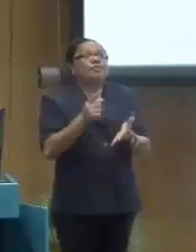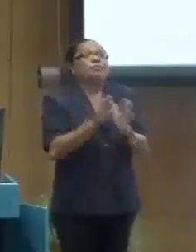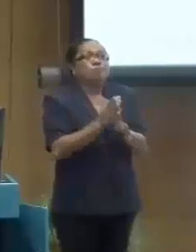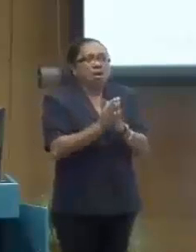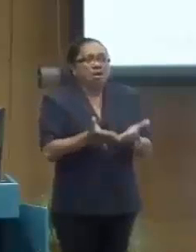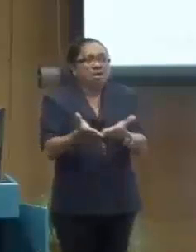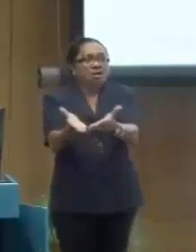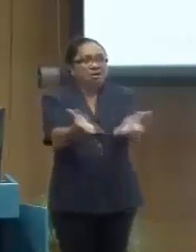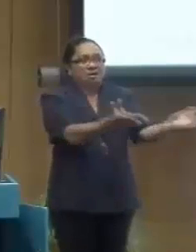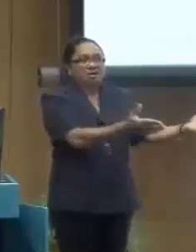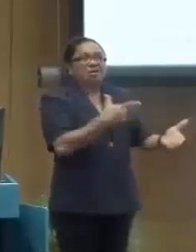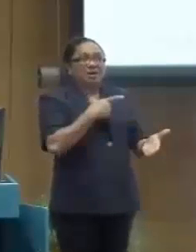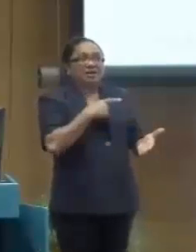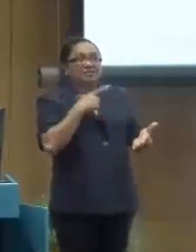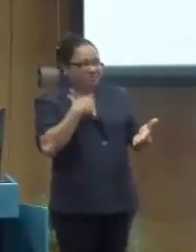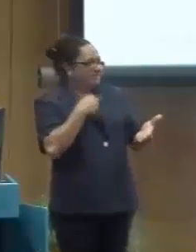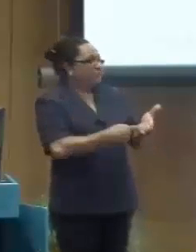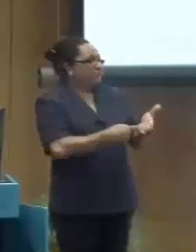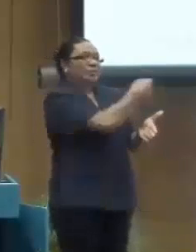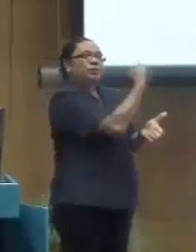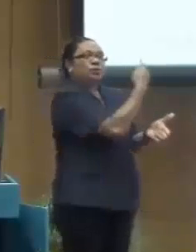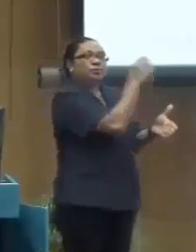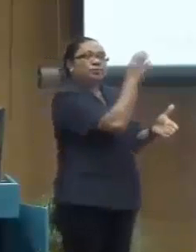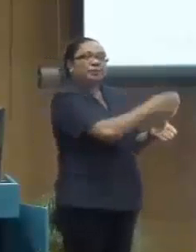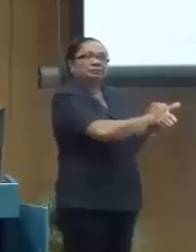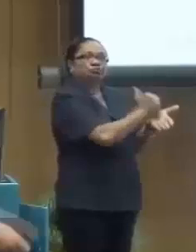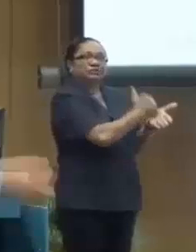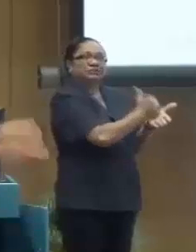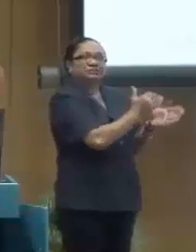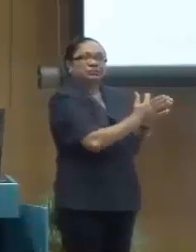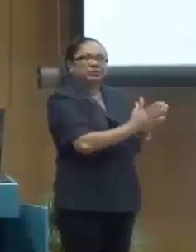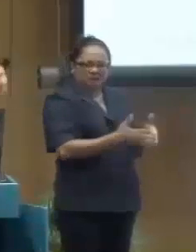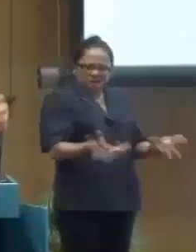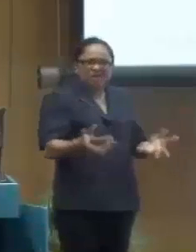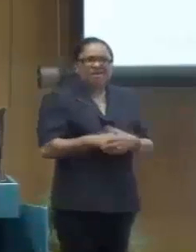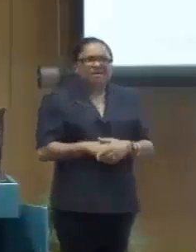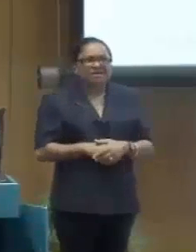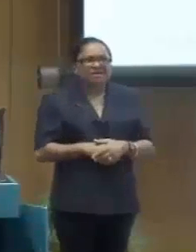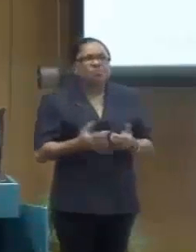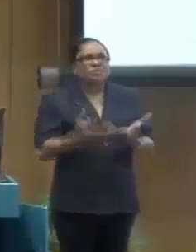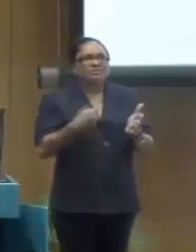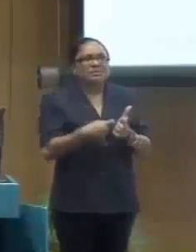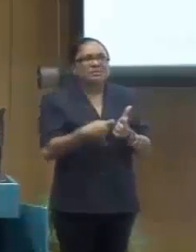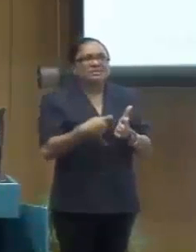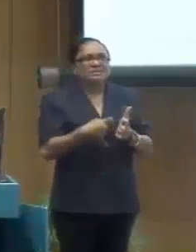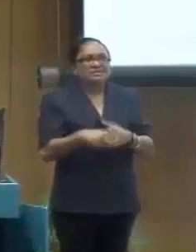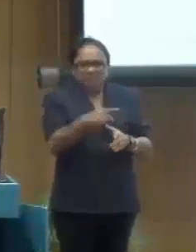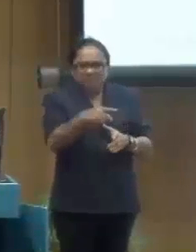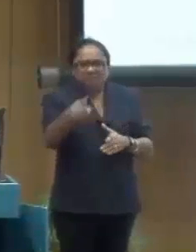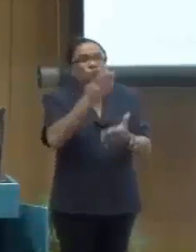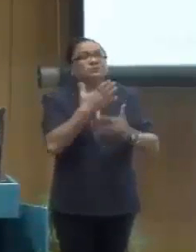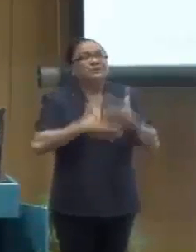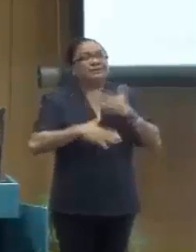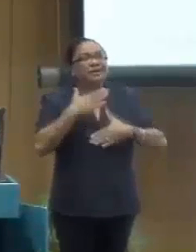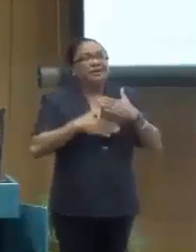publisher, $1 for every textbook sold or whatever it might be. That's nuts. They're making buckets of money. But our students are suffering because they're